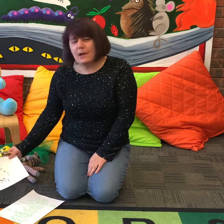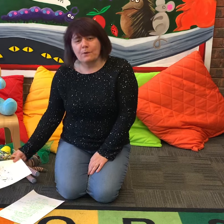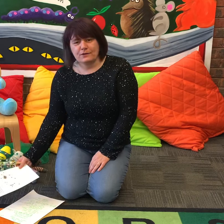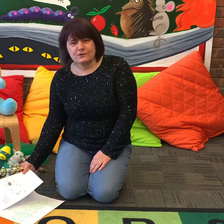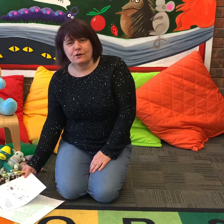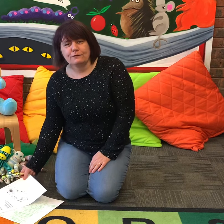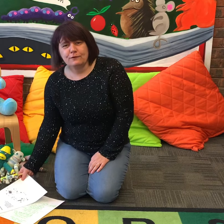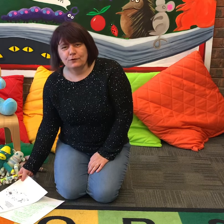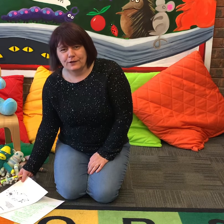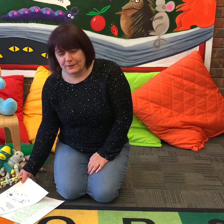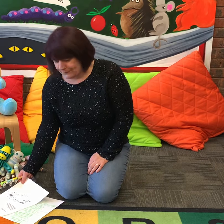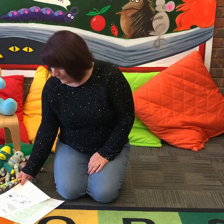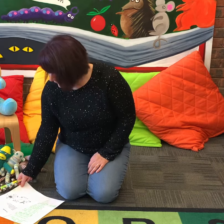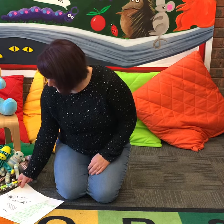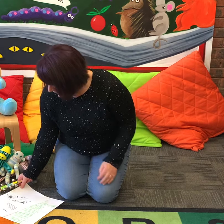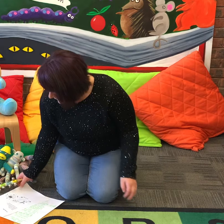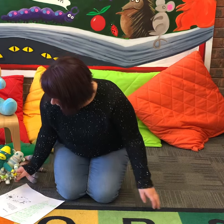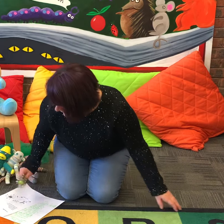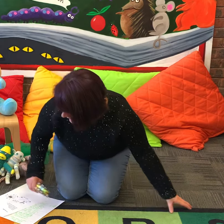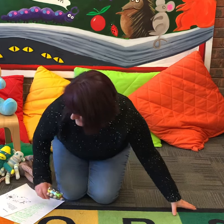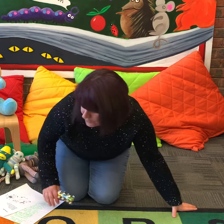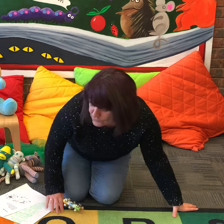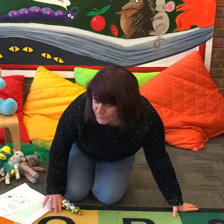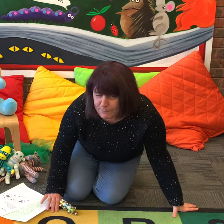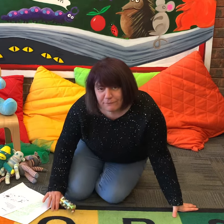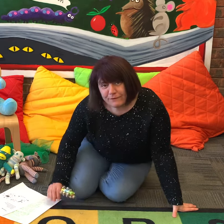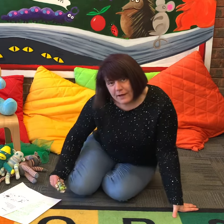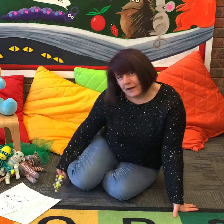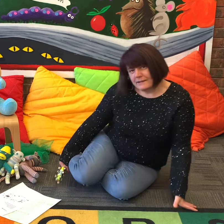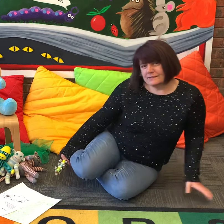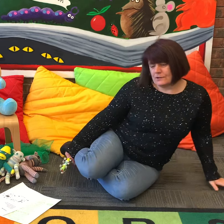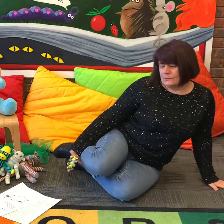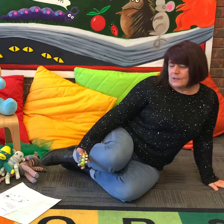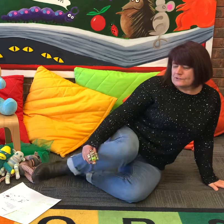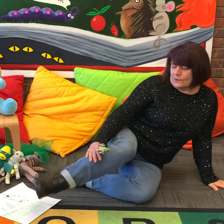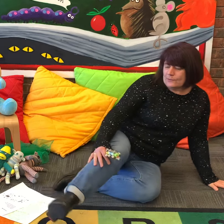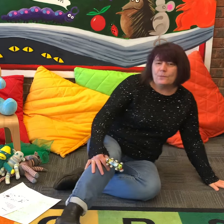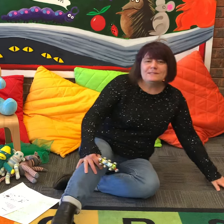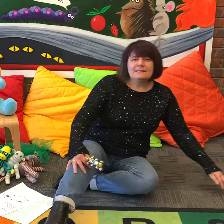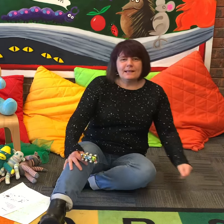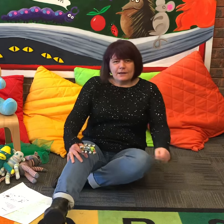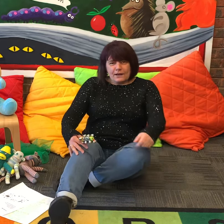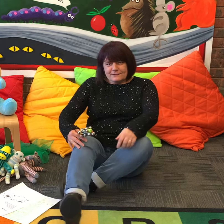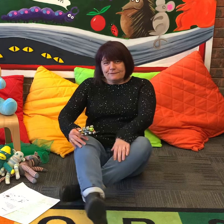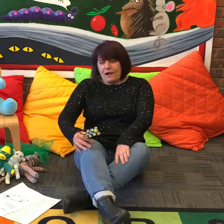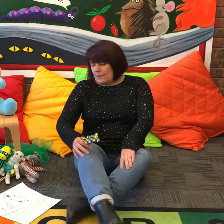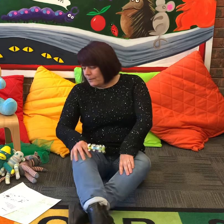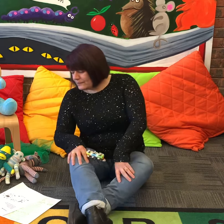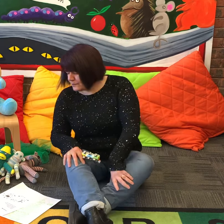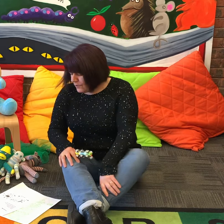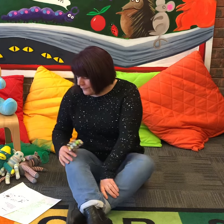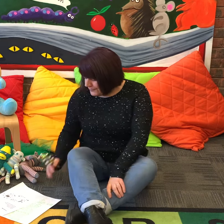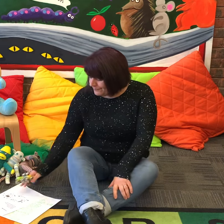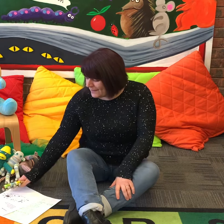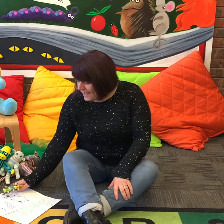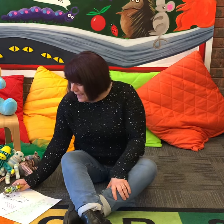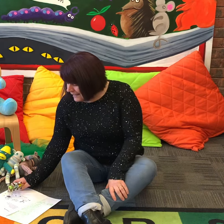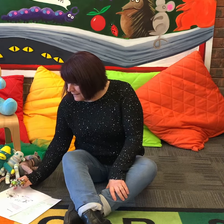fireworks song for you, okay? It's going to be bonfire night soon, so I thought we'd sing a nice fireworks song. And it goes